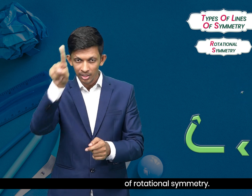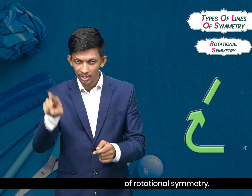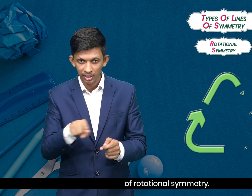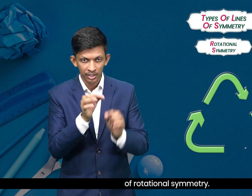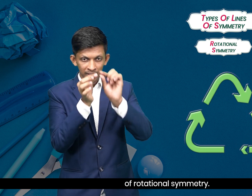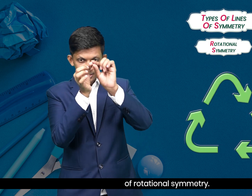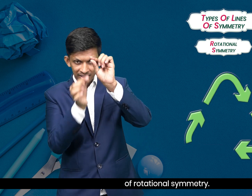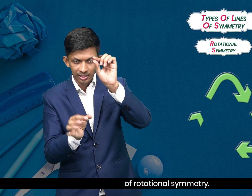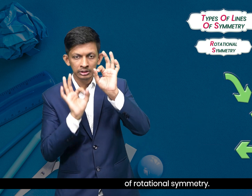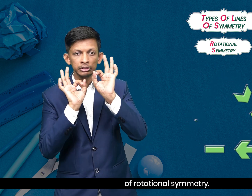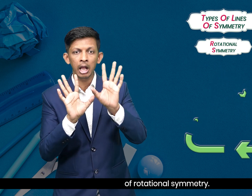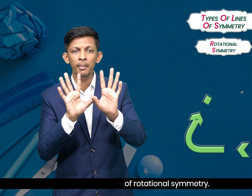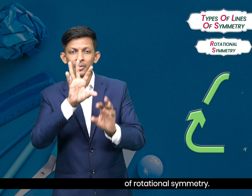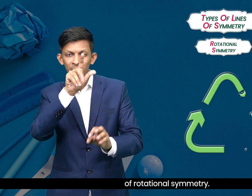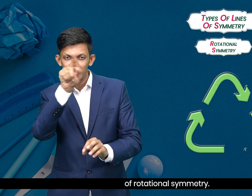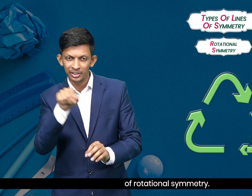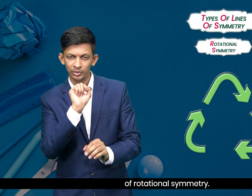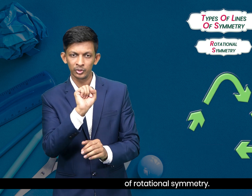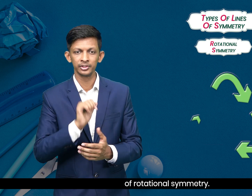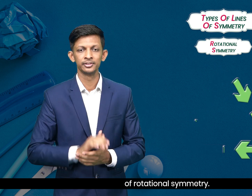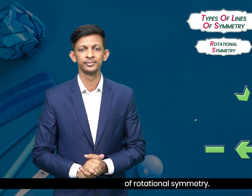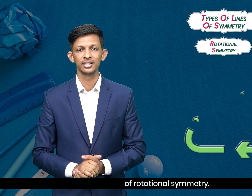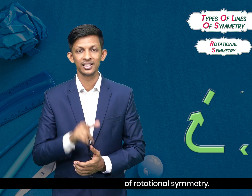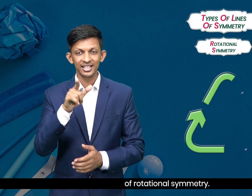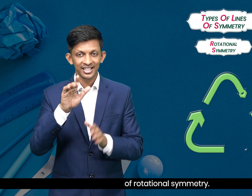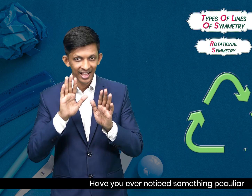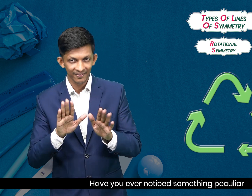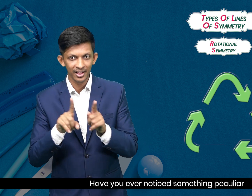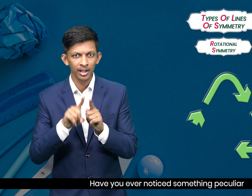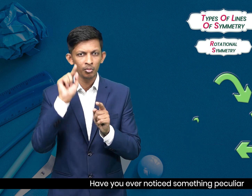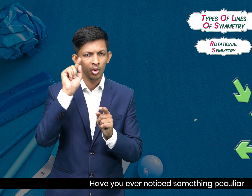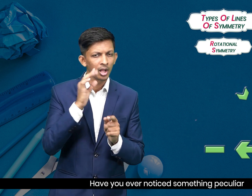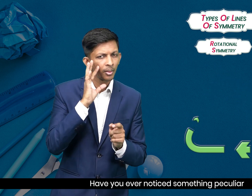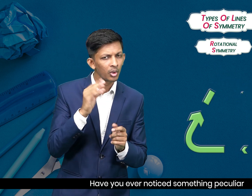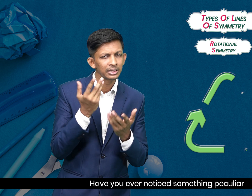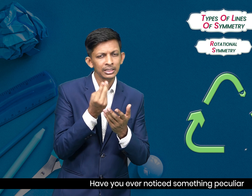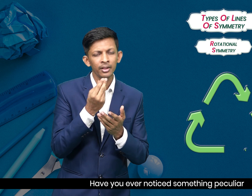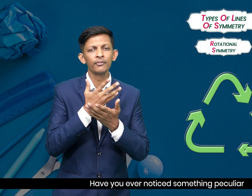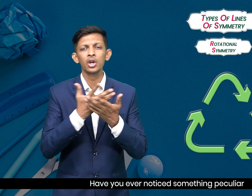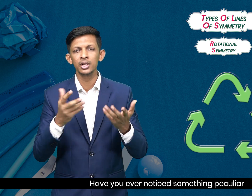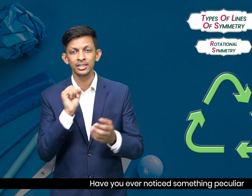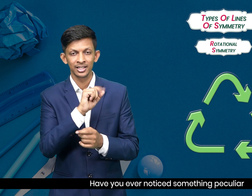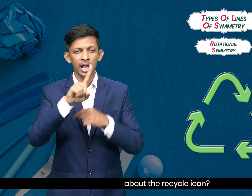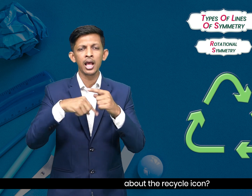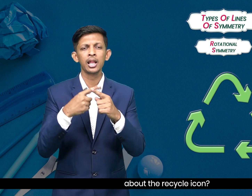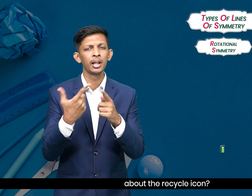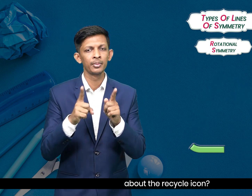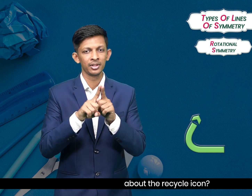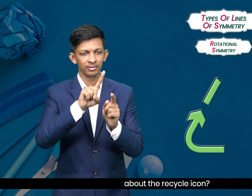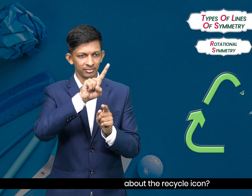symmetry. Have you ever noticed something peculiar about the recycling